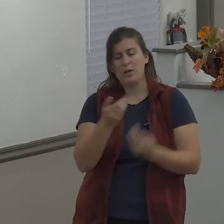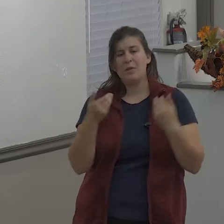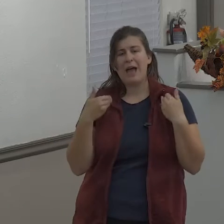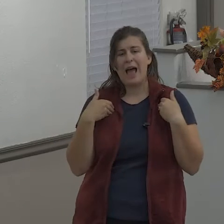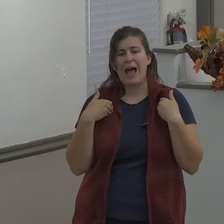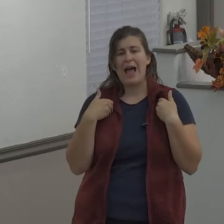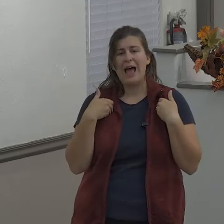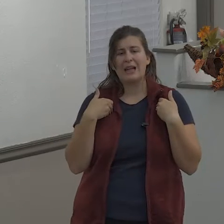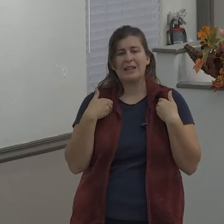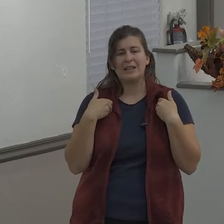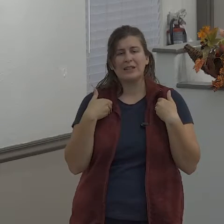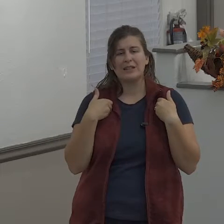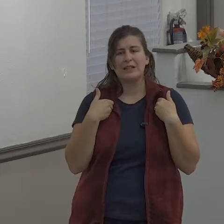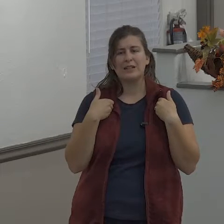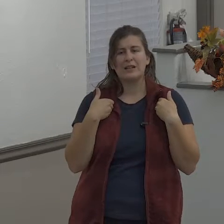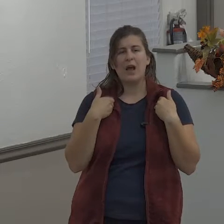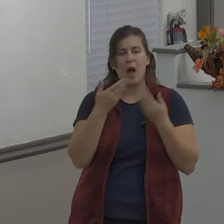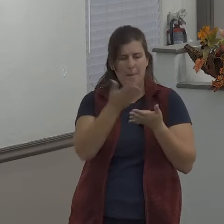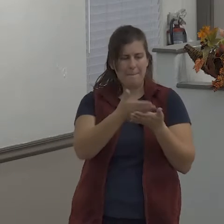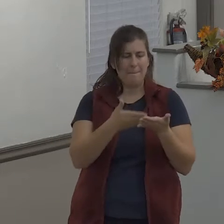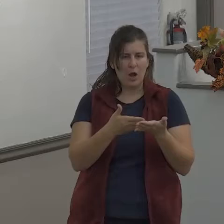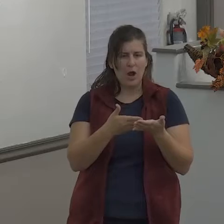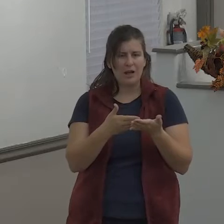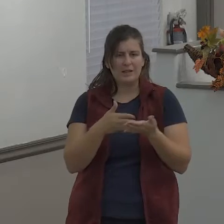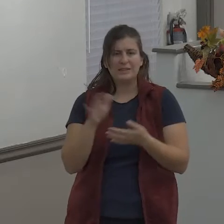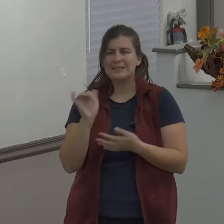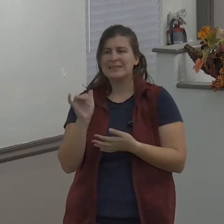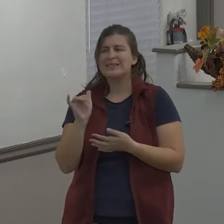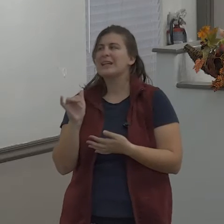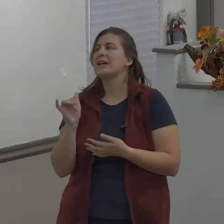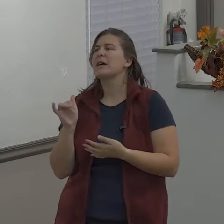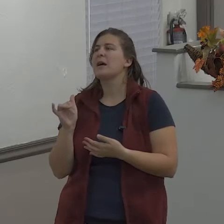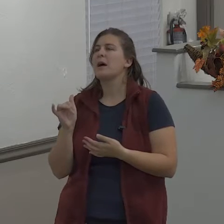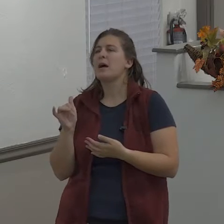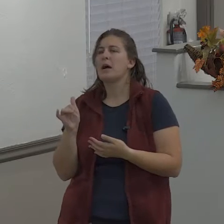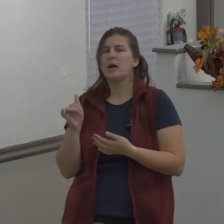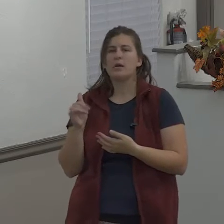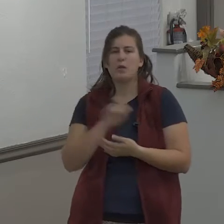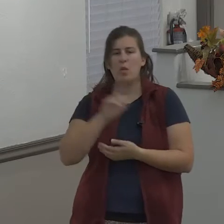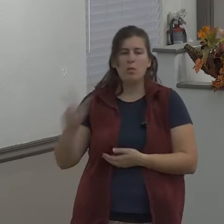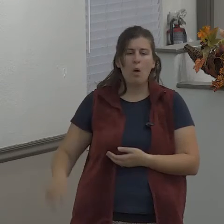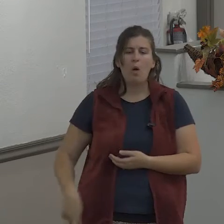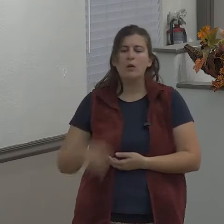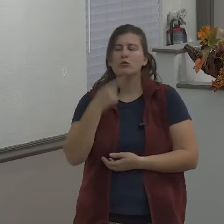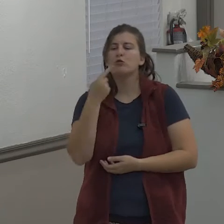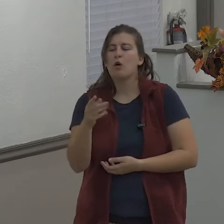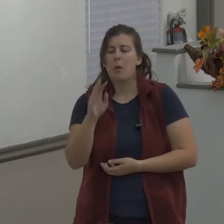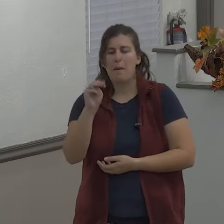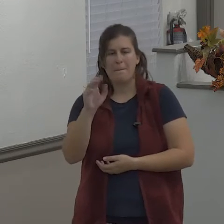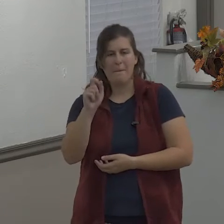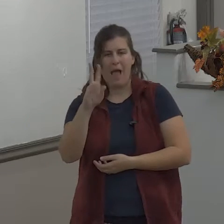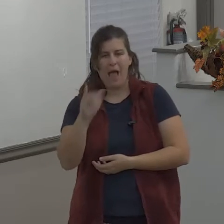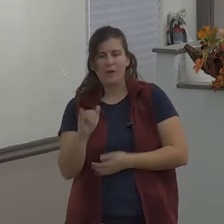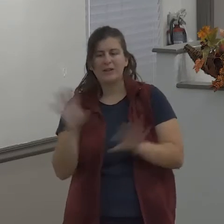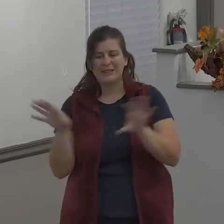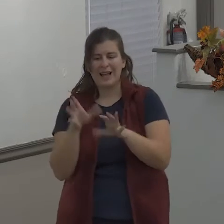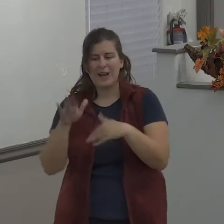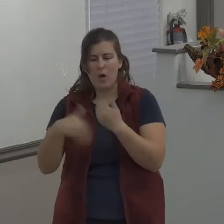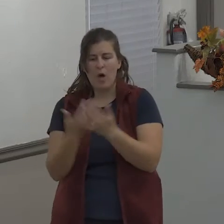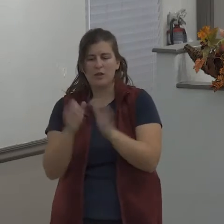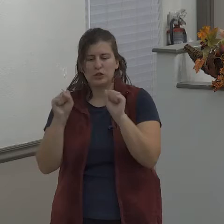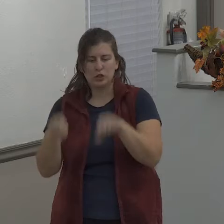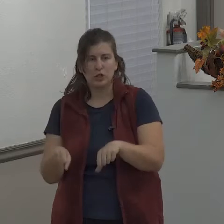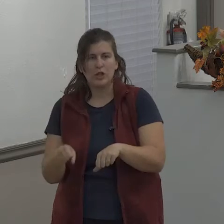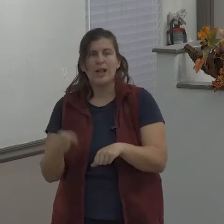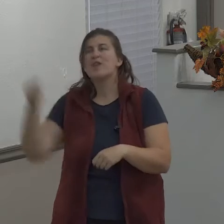They had their part. As the Lord said of Mary, she hath done what she could.